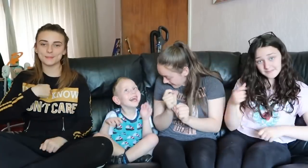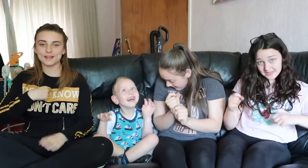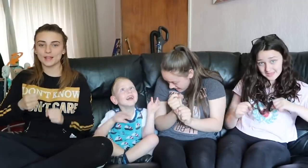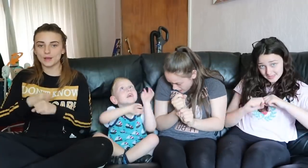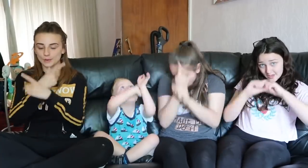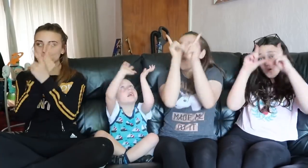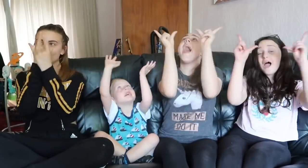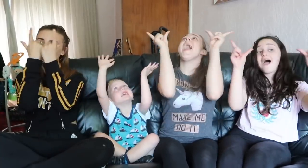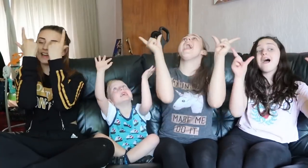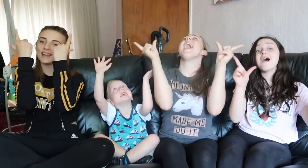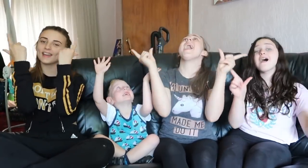me awake Yay!